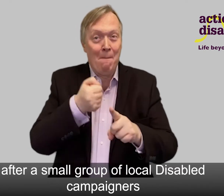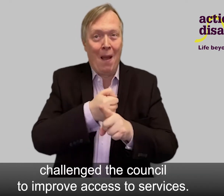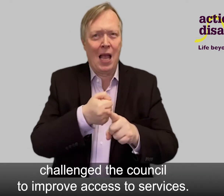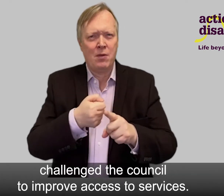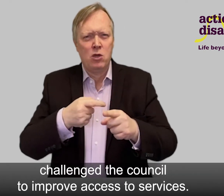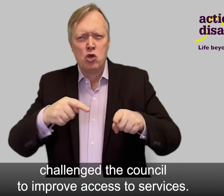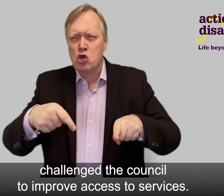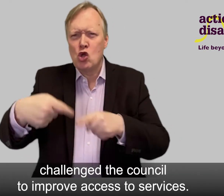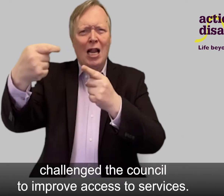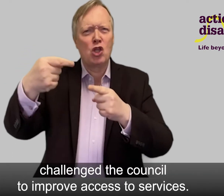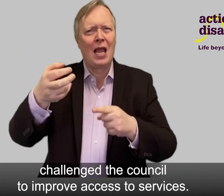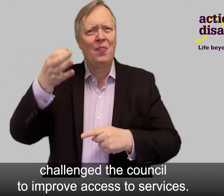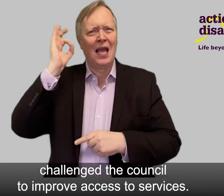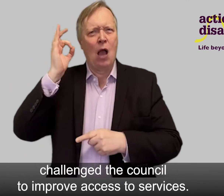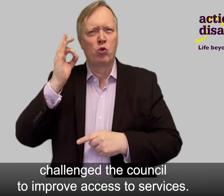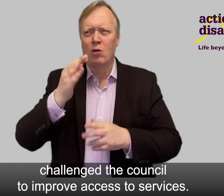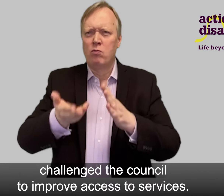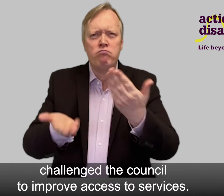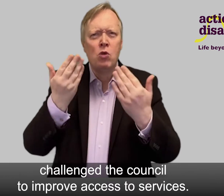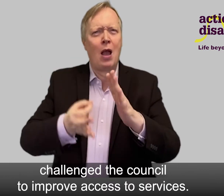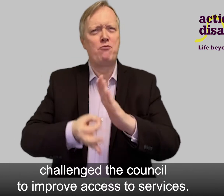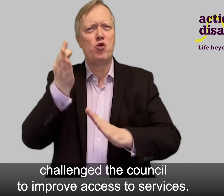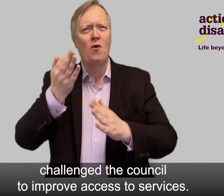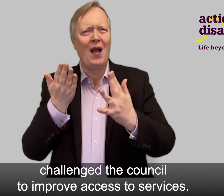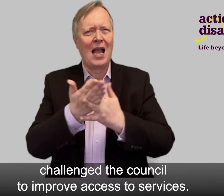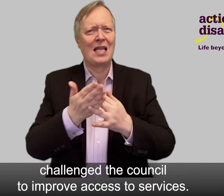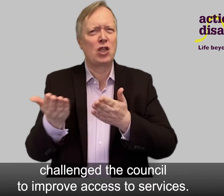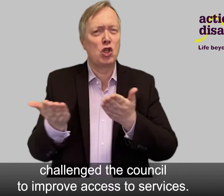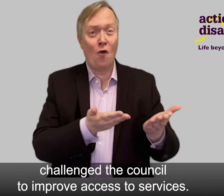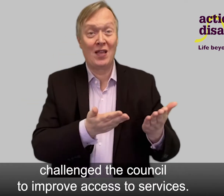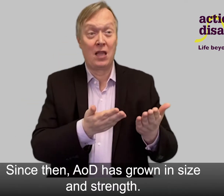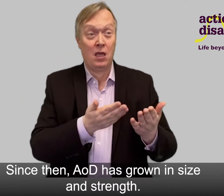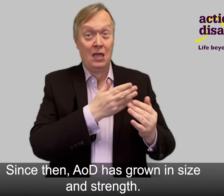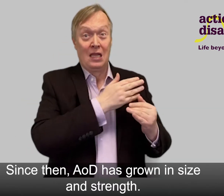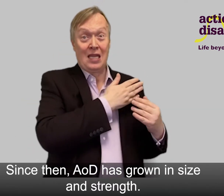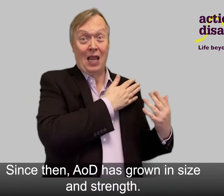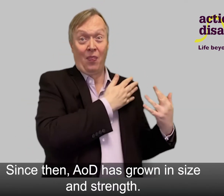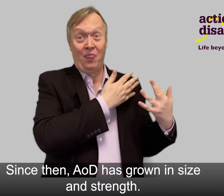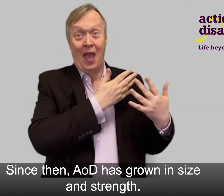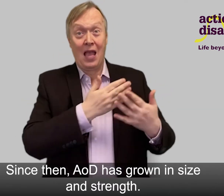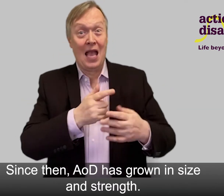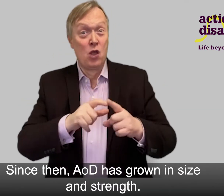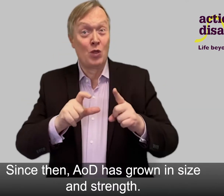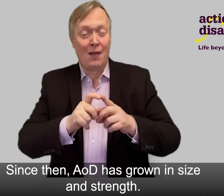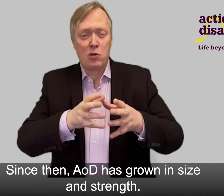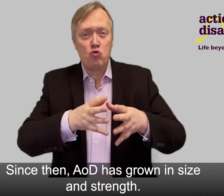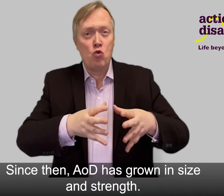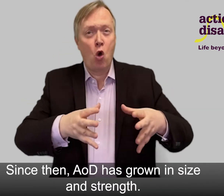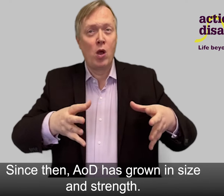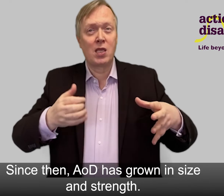challenged the council to improve access to services. Since then, AOD has grown in size